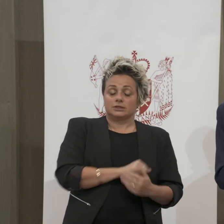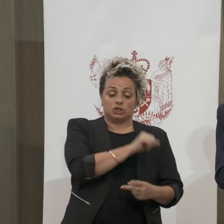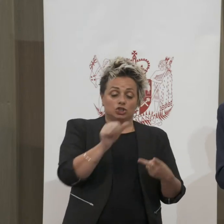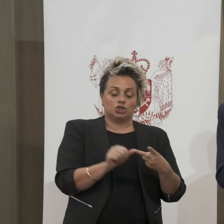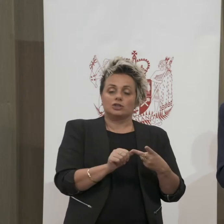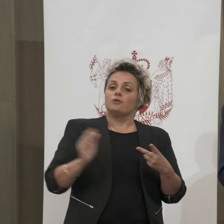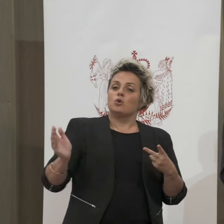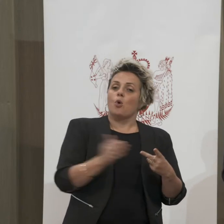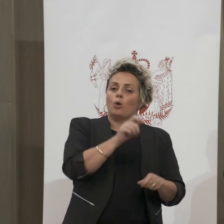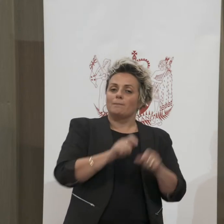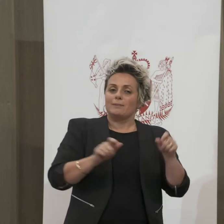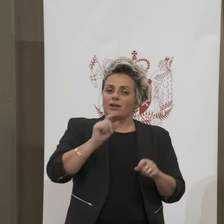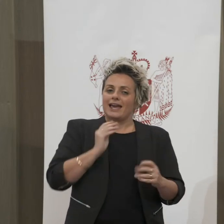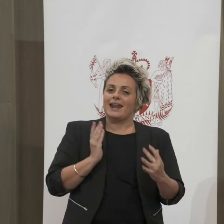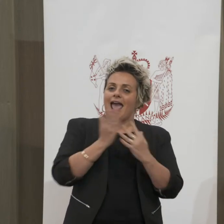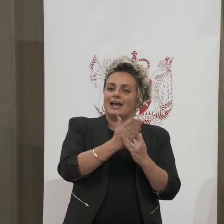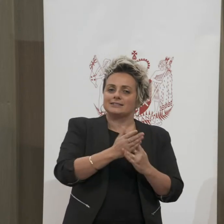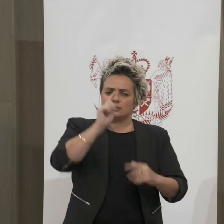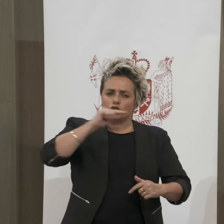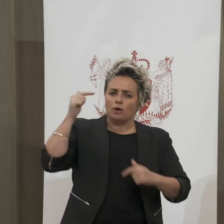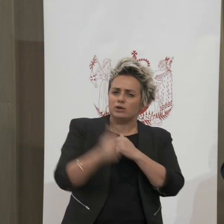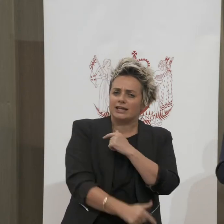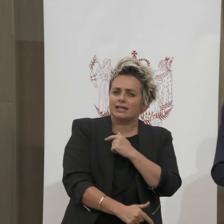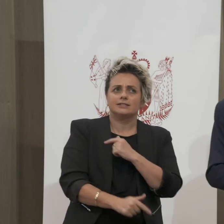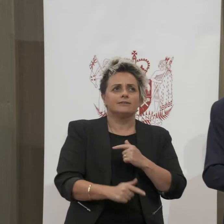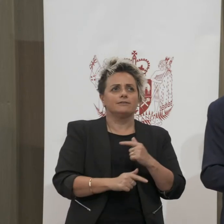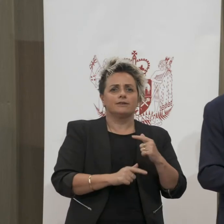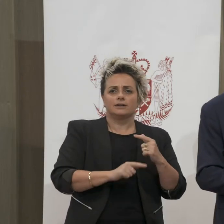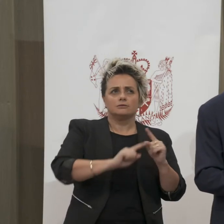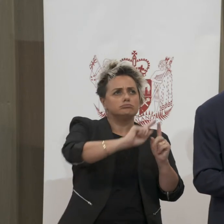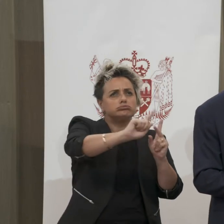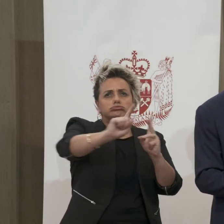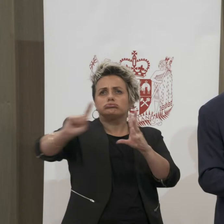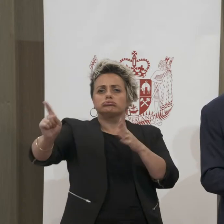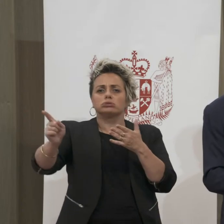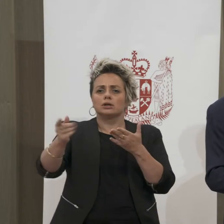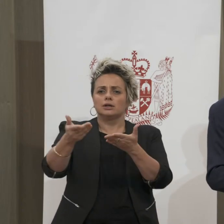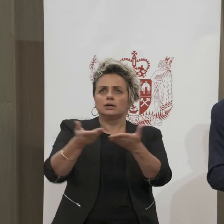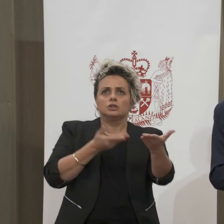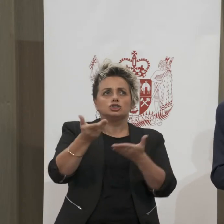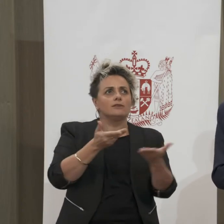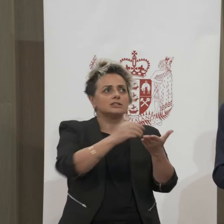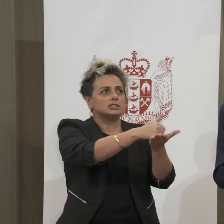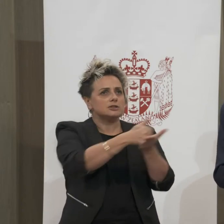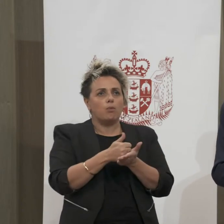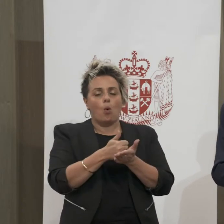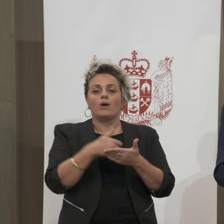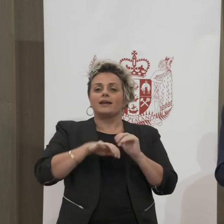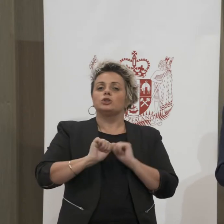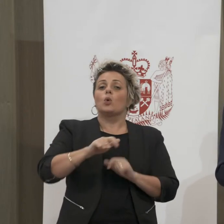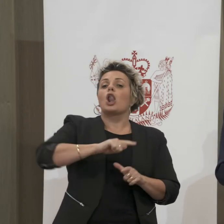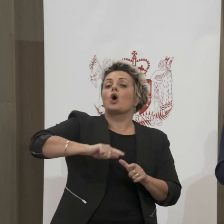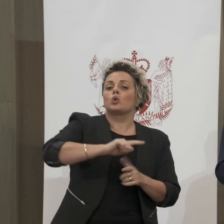people will have access to a comprehensive range of support in their local communities to help them stay